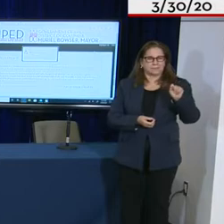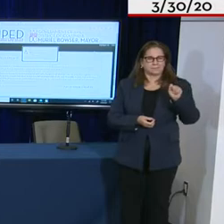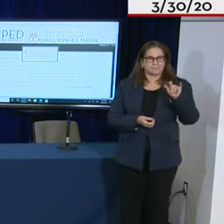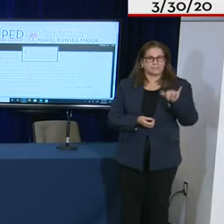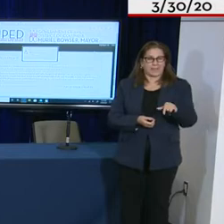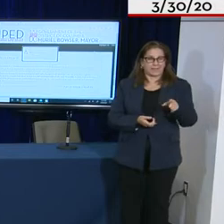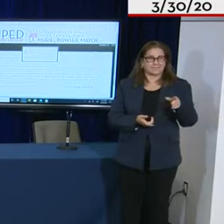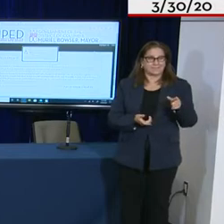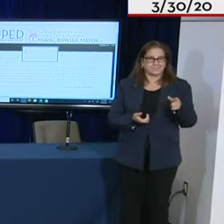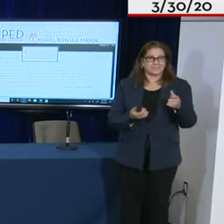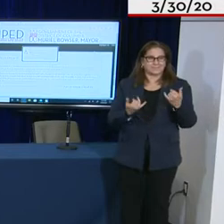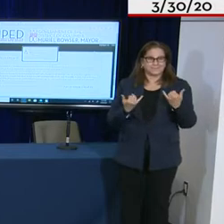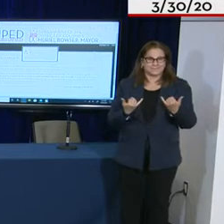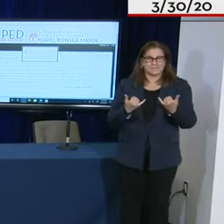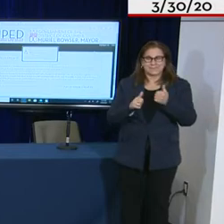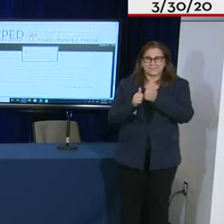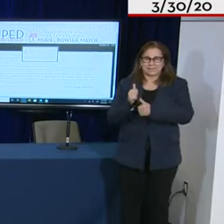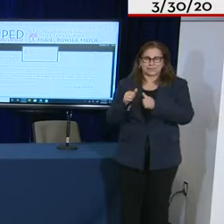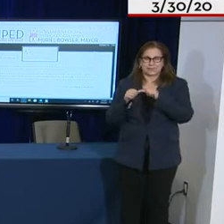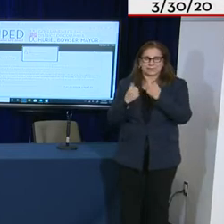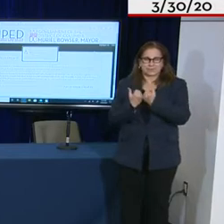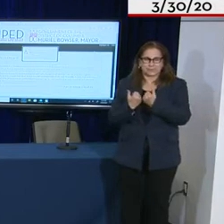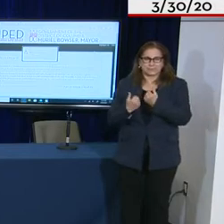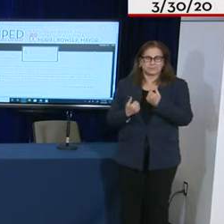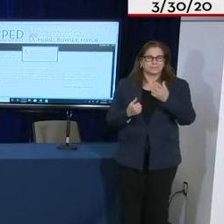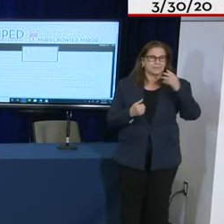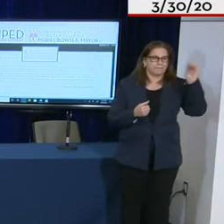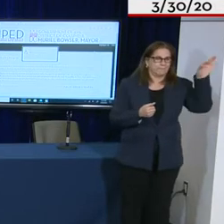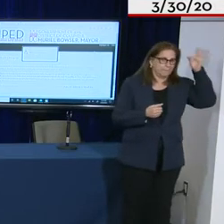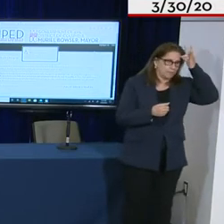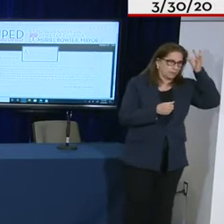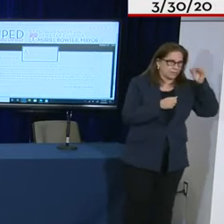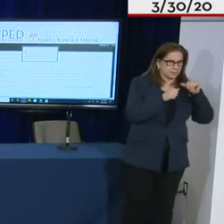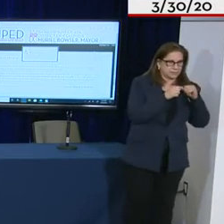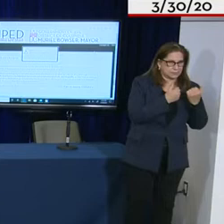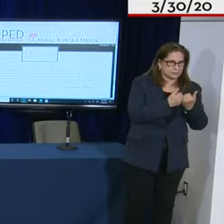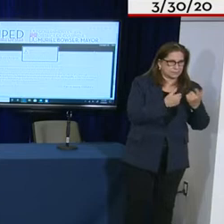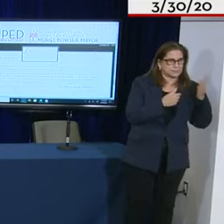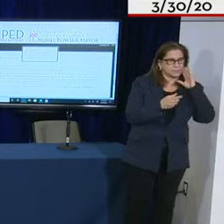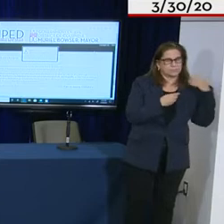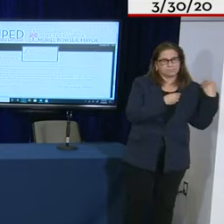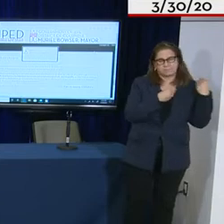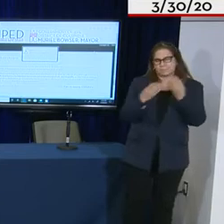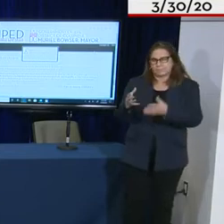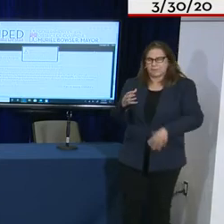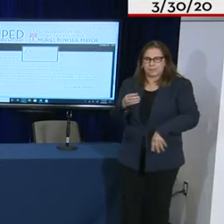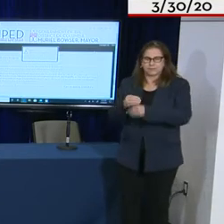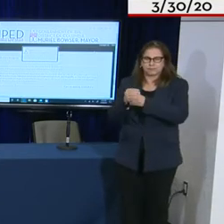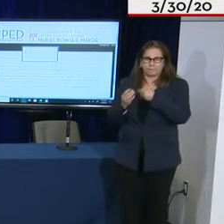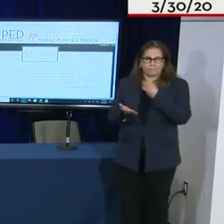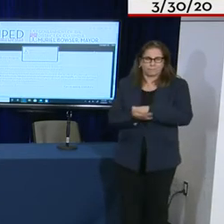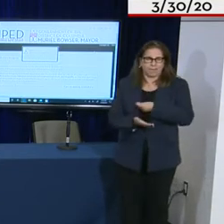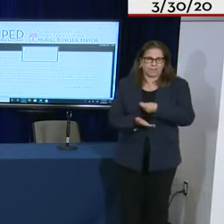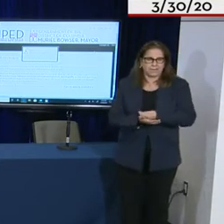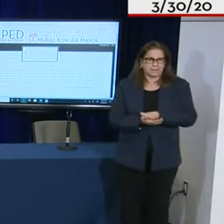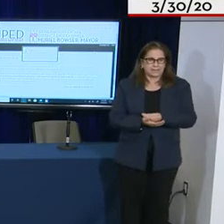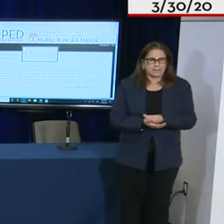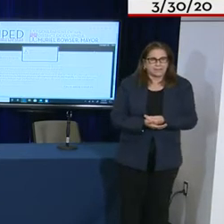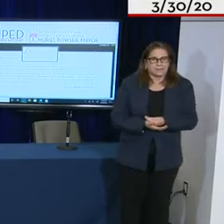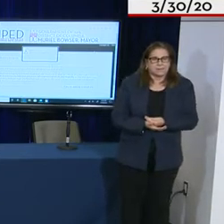receiving, every federal agency that is receiving additional funding is providing guidance